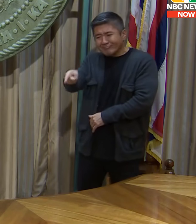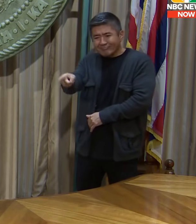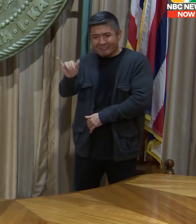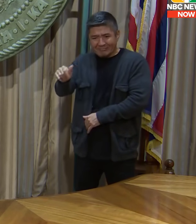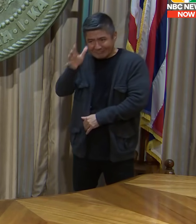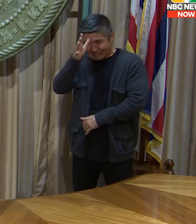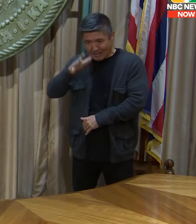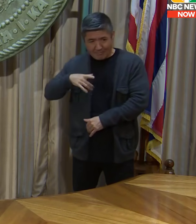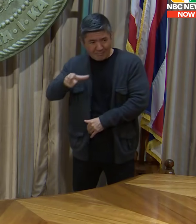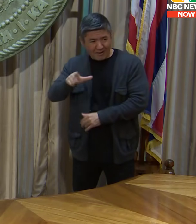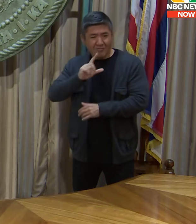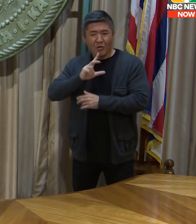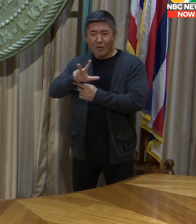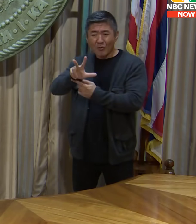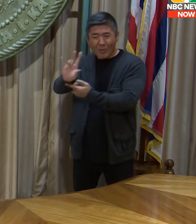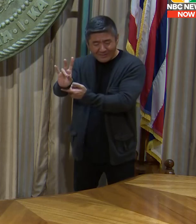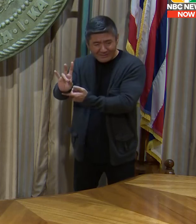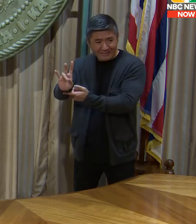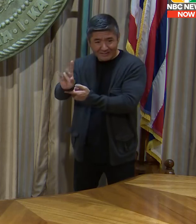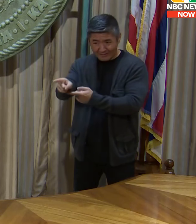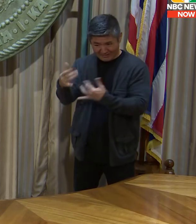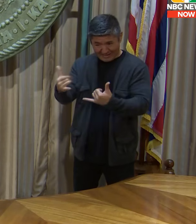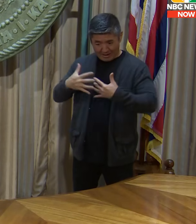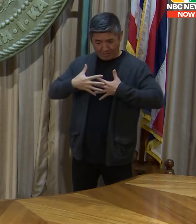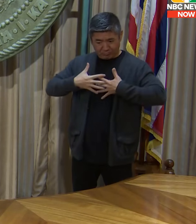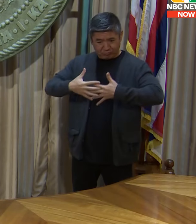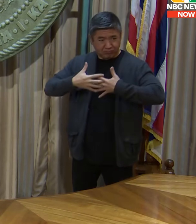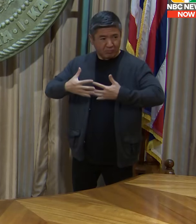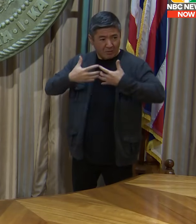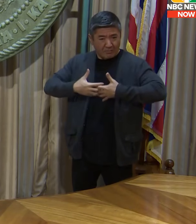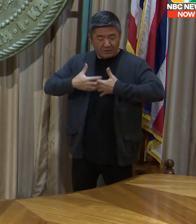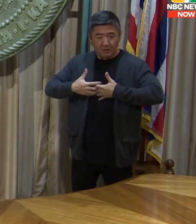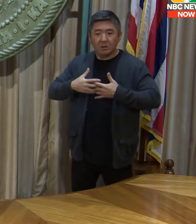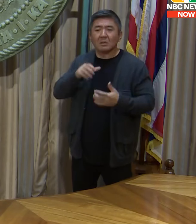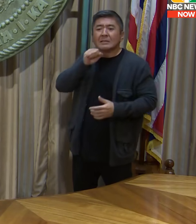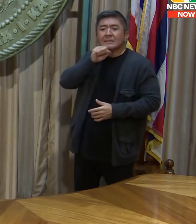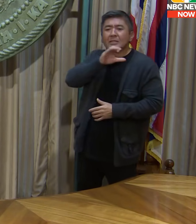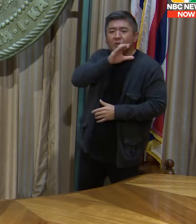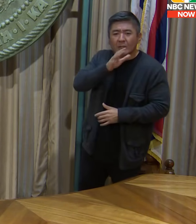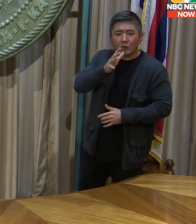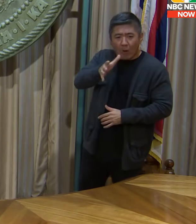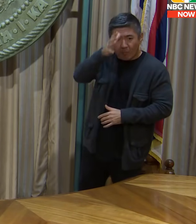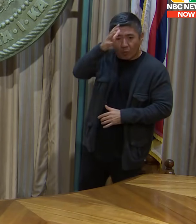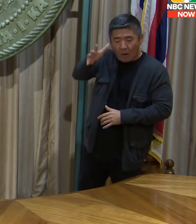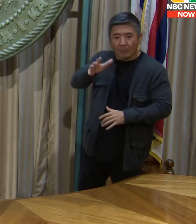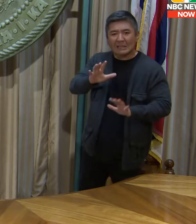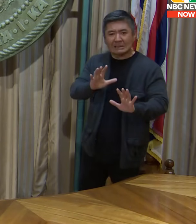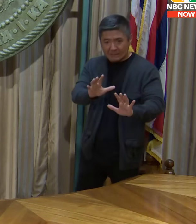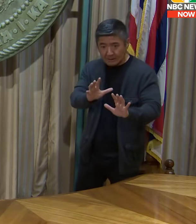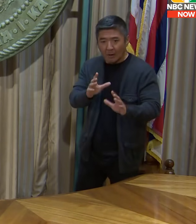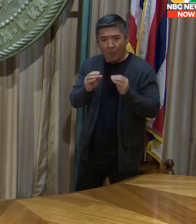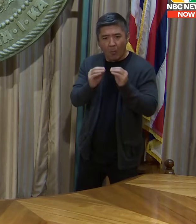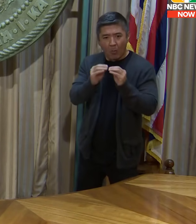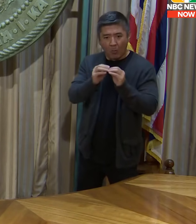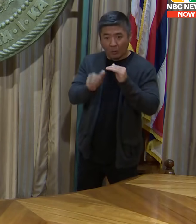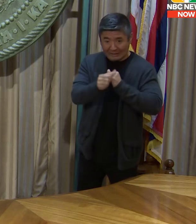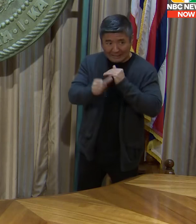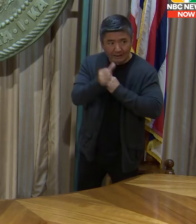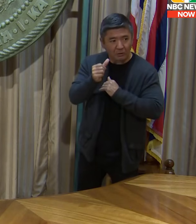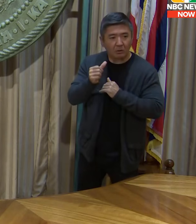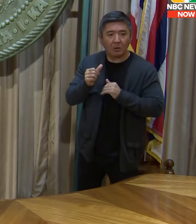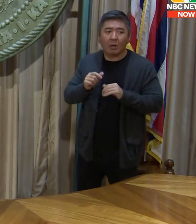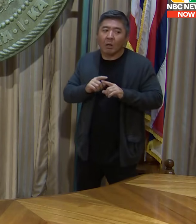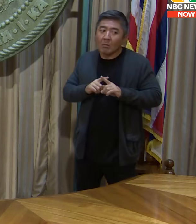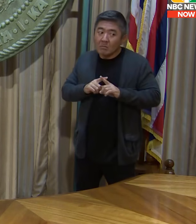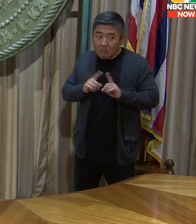that though our kupuna are more susceptible to dying, on the chart I was able to express that the higher mortality